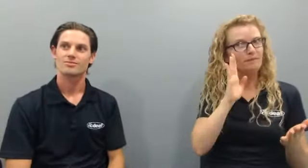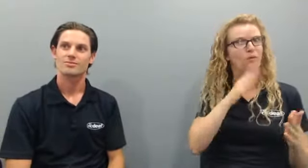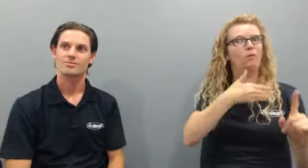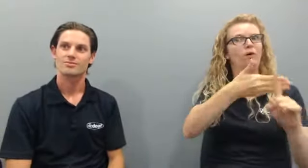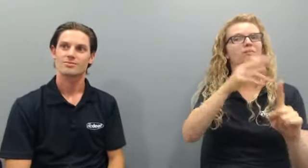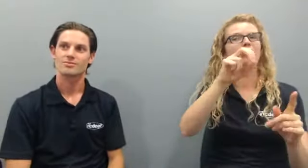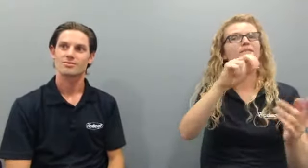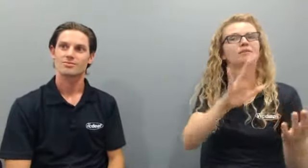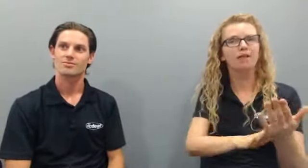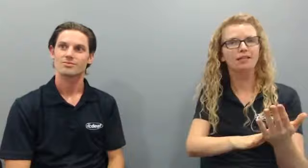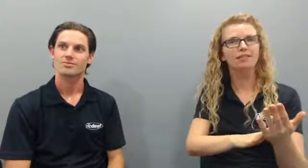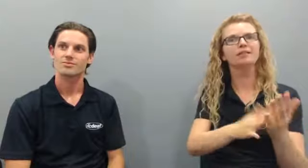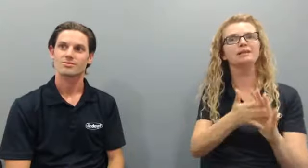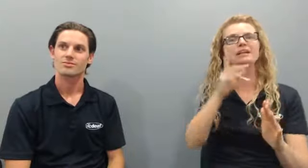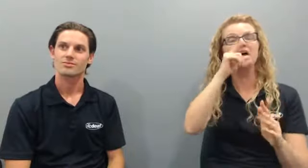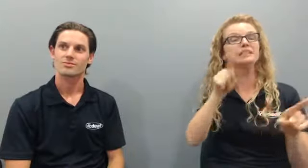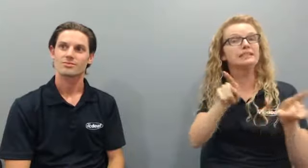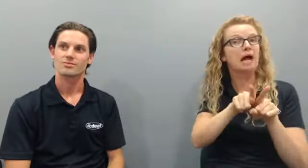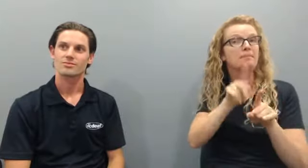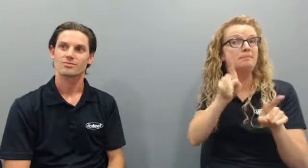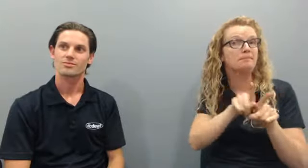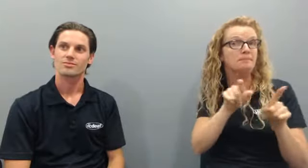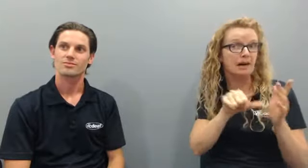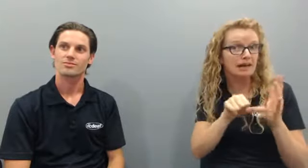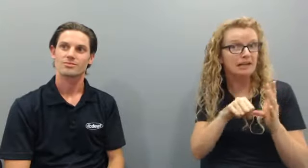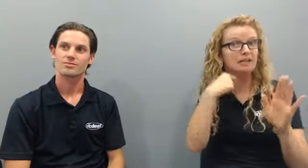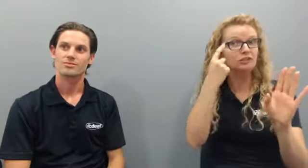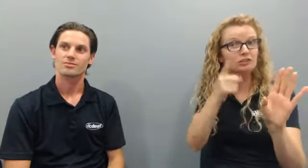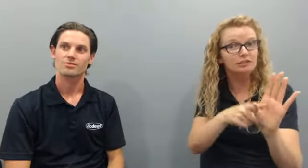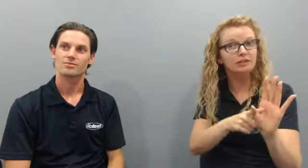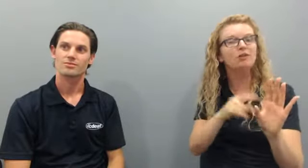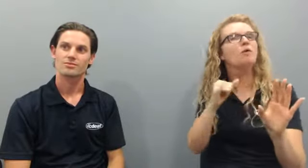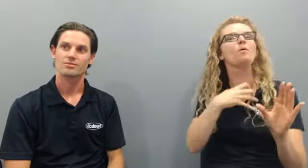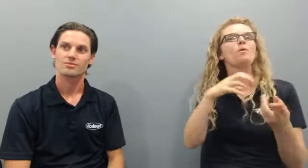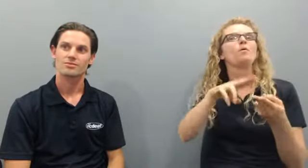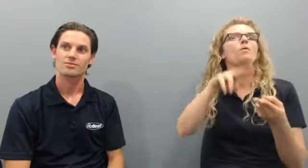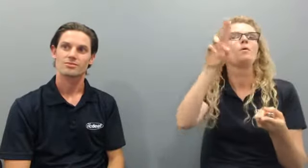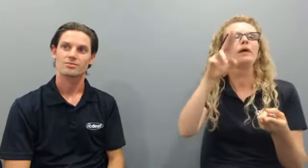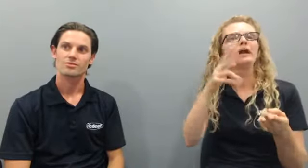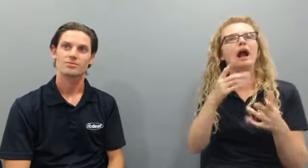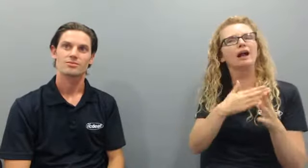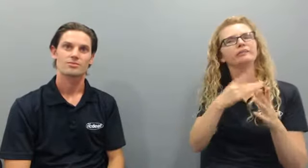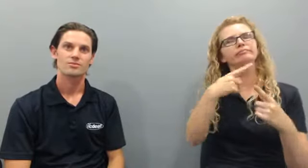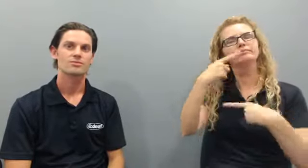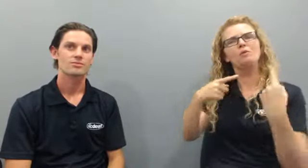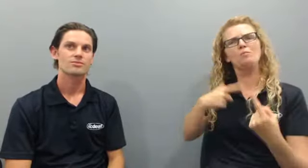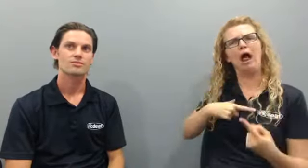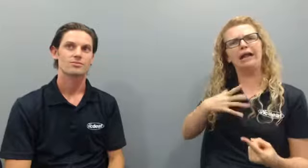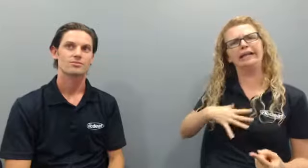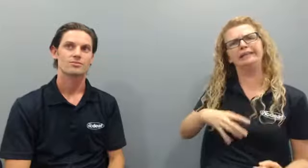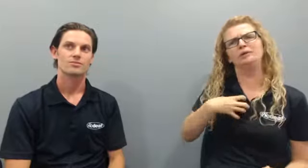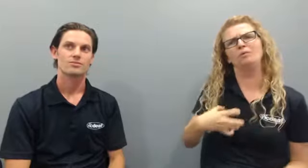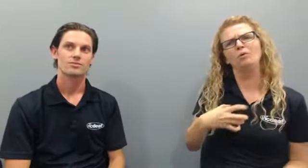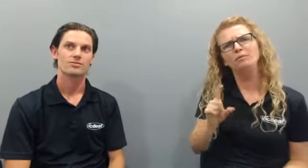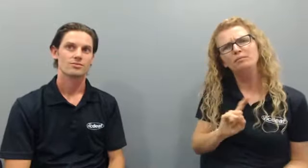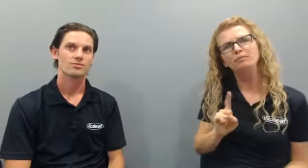and say, well, you didn't use all your money last year, so they may give you less. So if you make sure that you do use your money and you